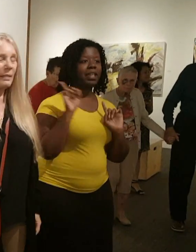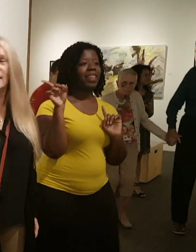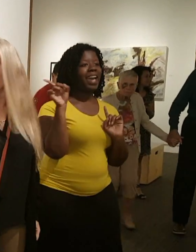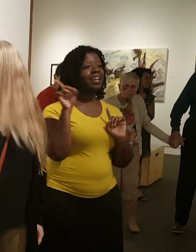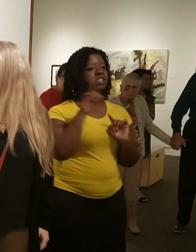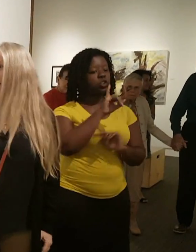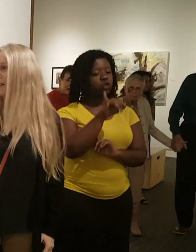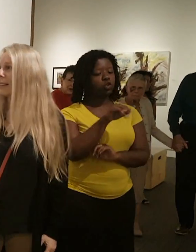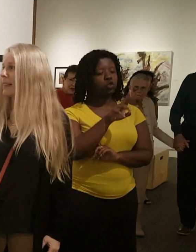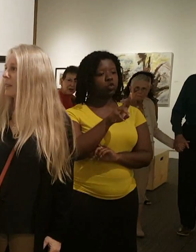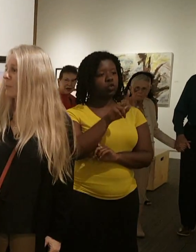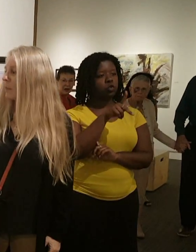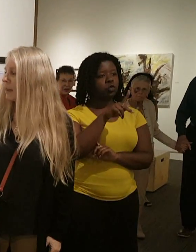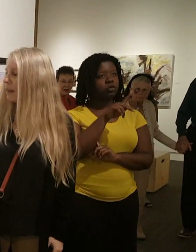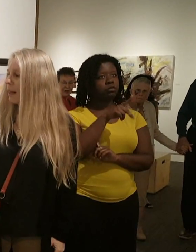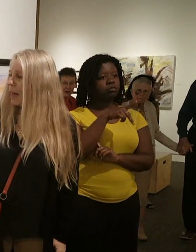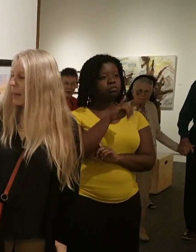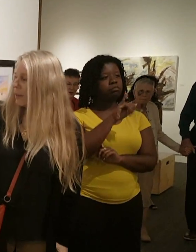Jupiter. And